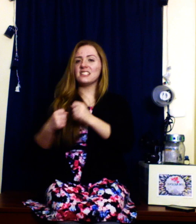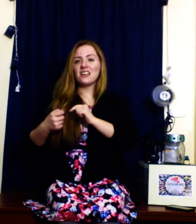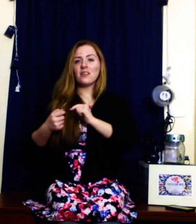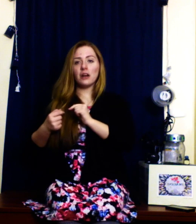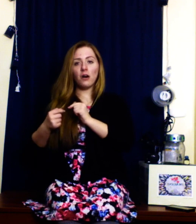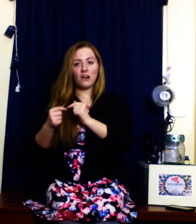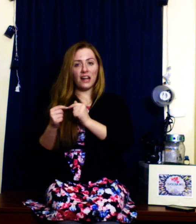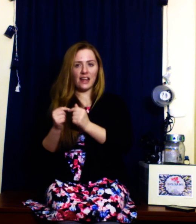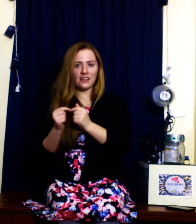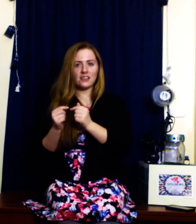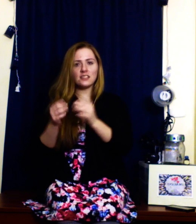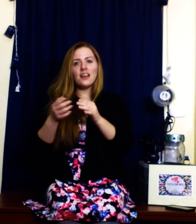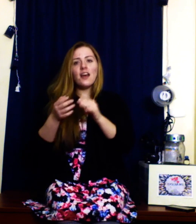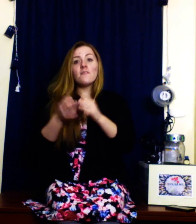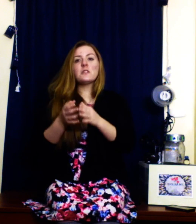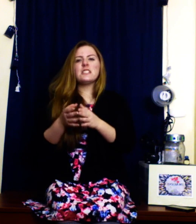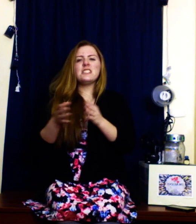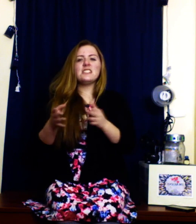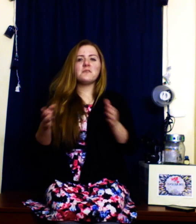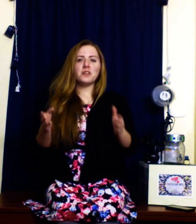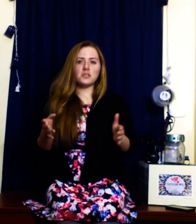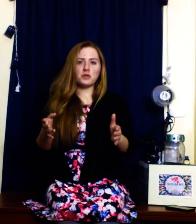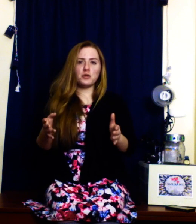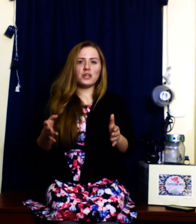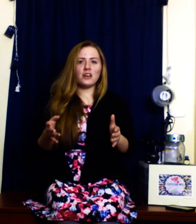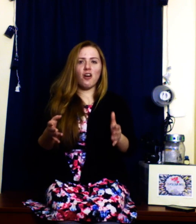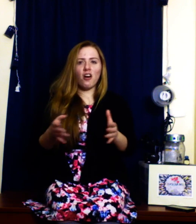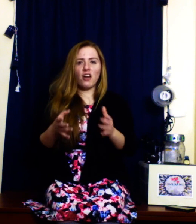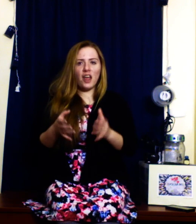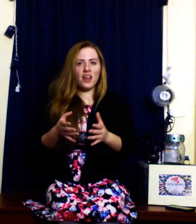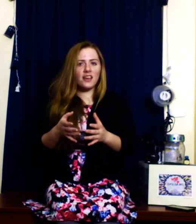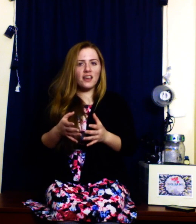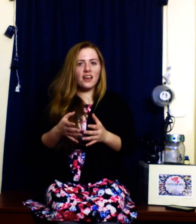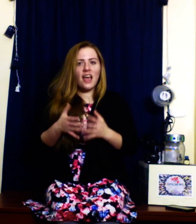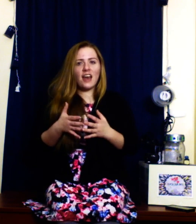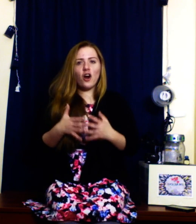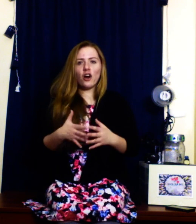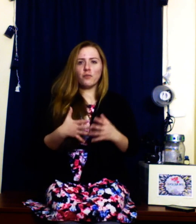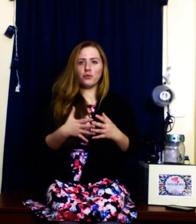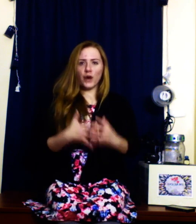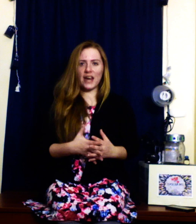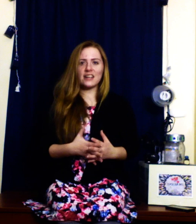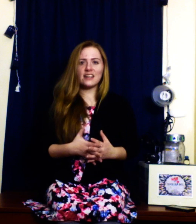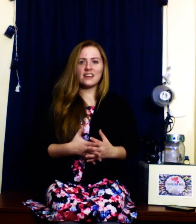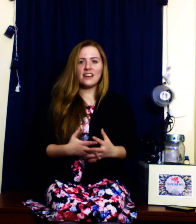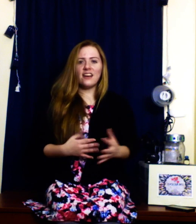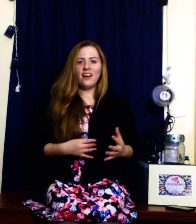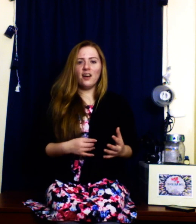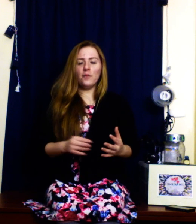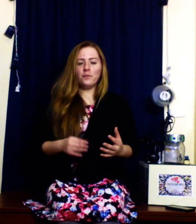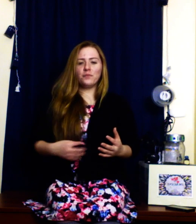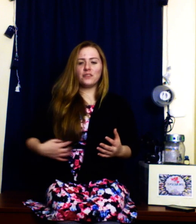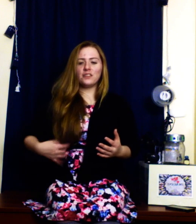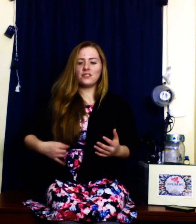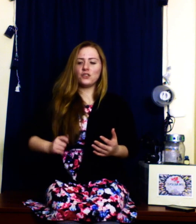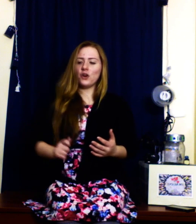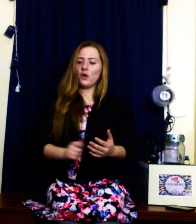of the heartache. There's a difference between a heartache and a heartbreak. So